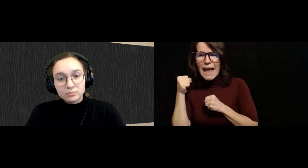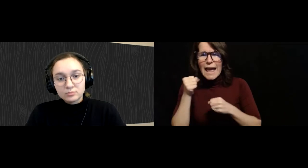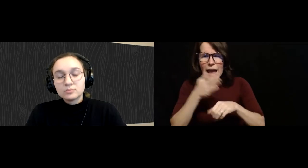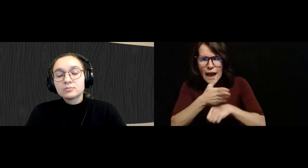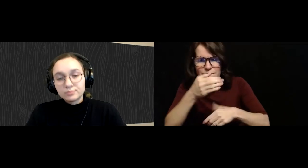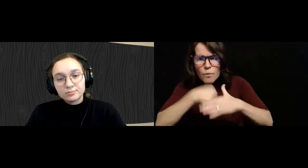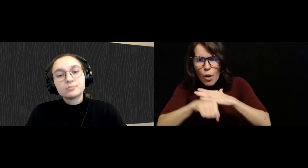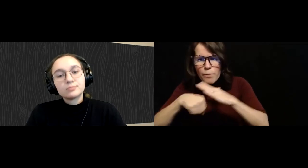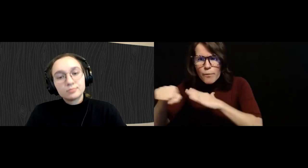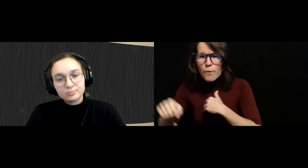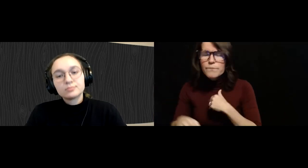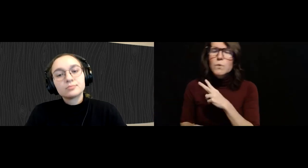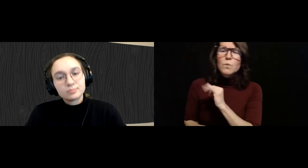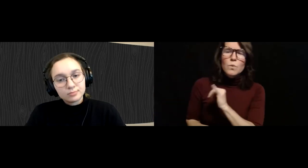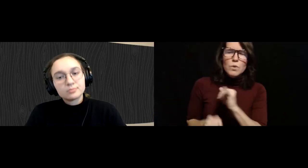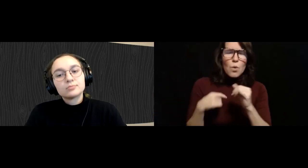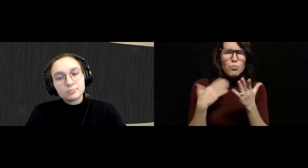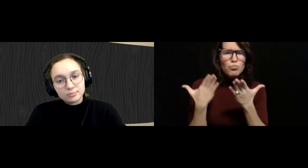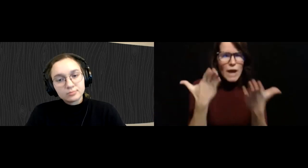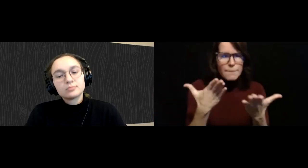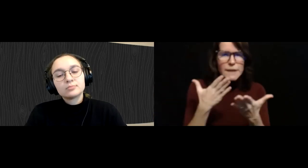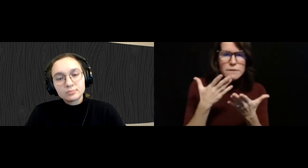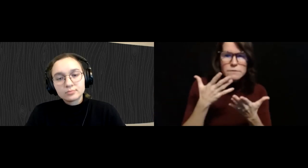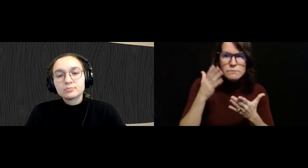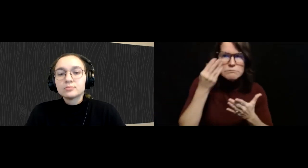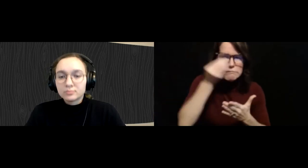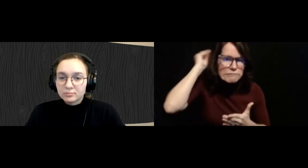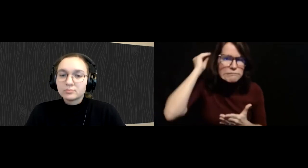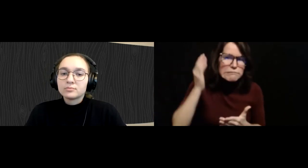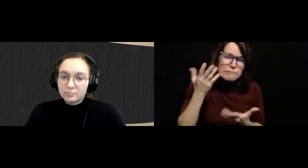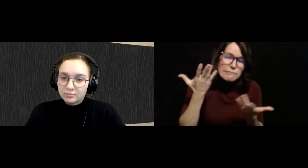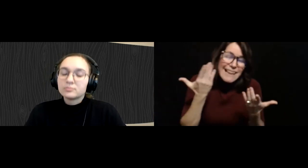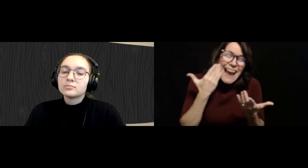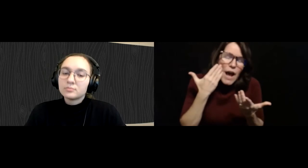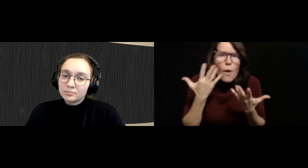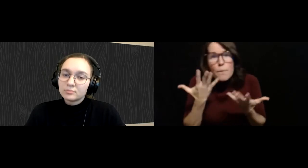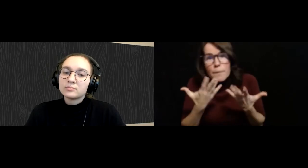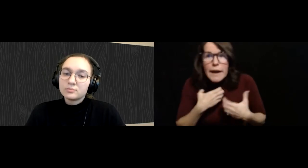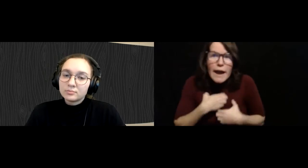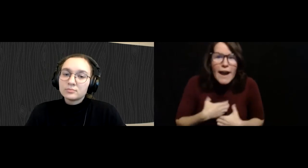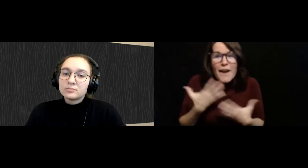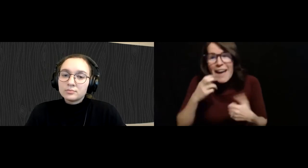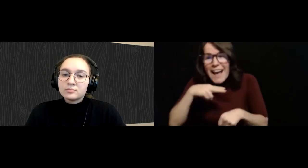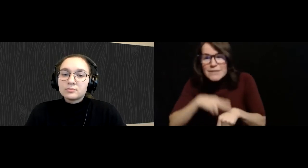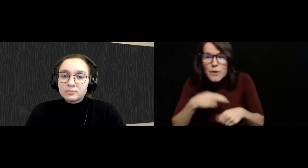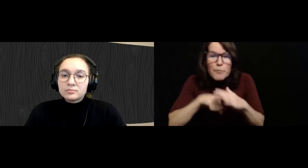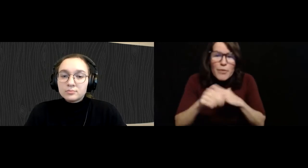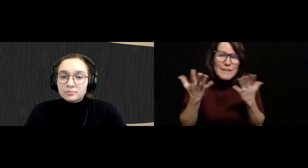noticed their vision definitely decreases much faster with each natural birth. So, hey, note to self on that one. You